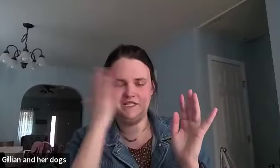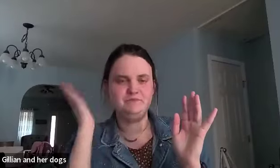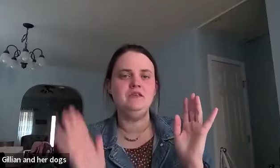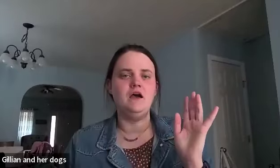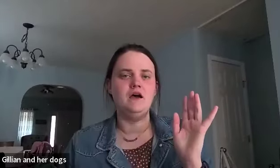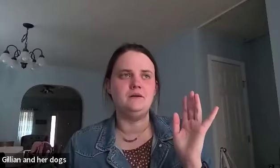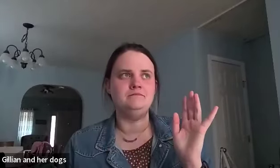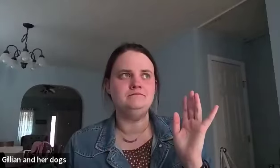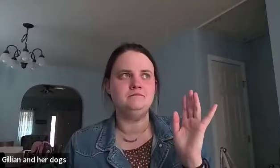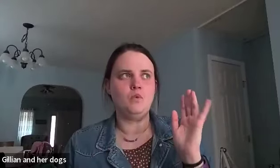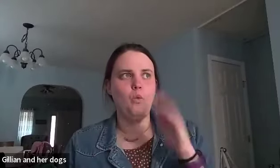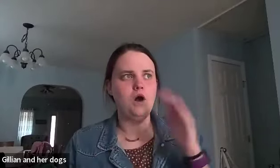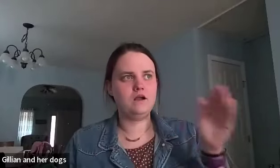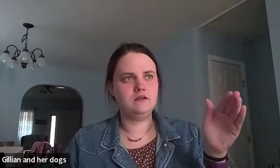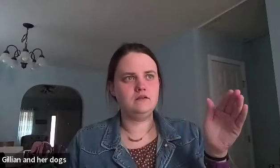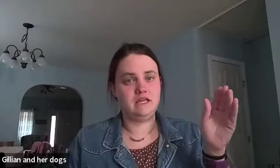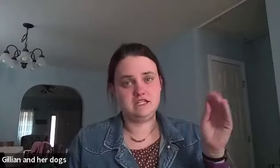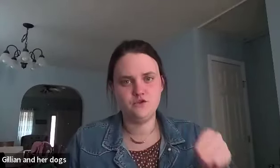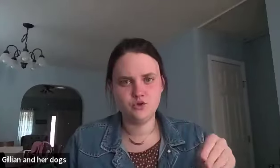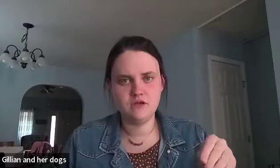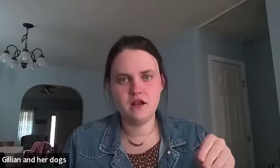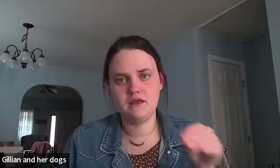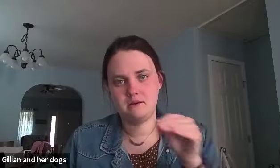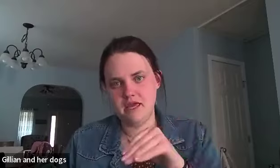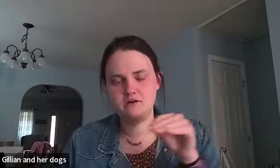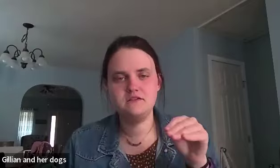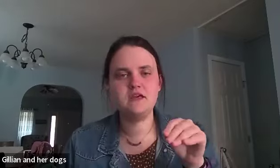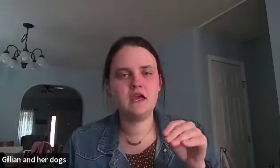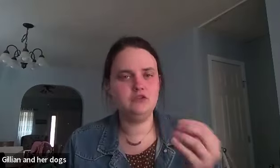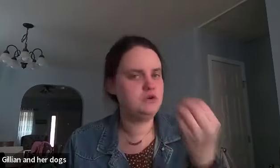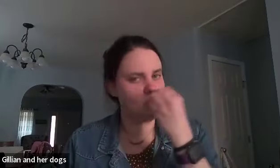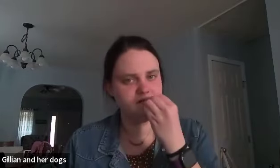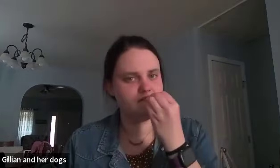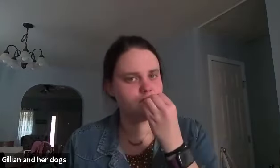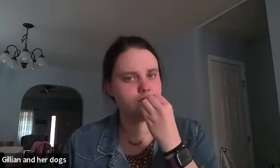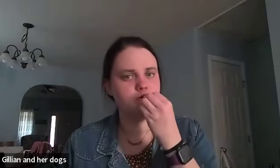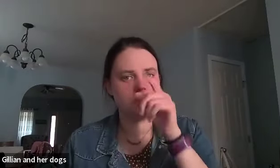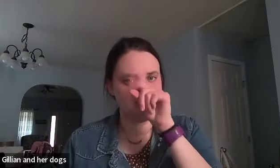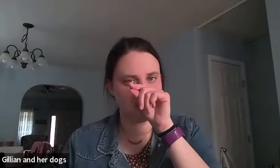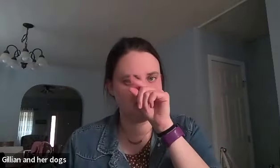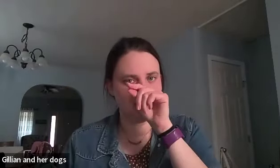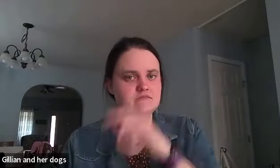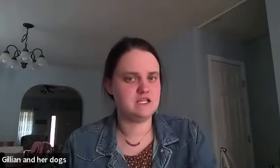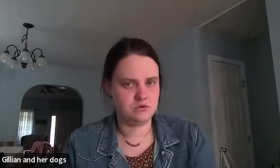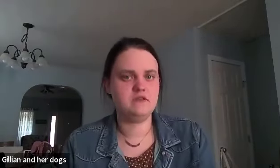itchy, what like it's food and not like a pet or anything, you can always add the food, chicken, that sort of